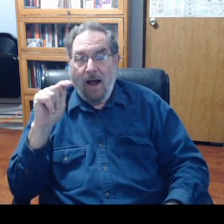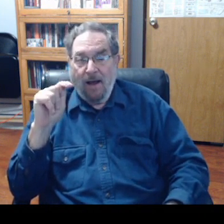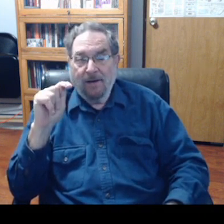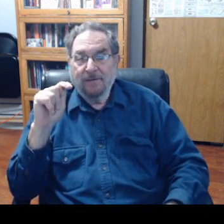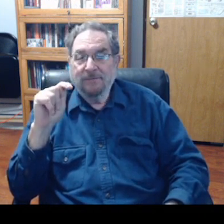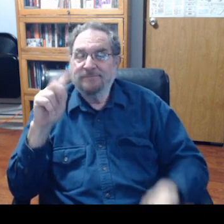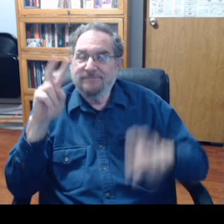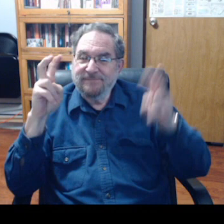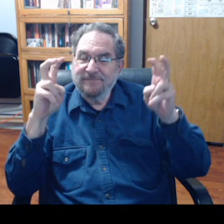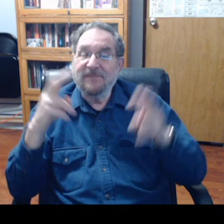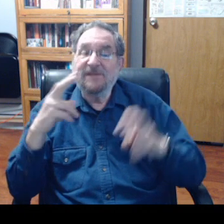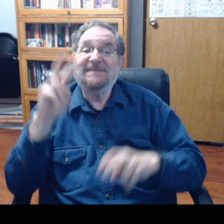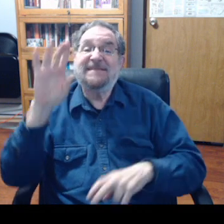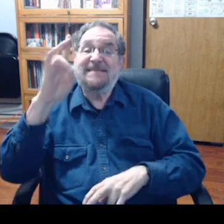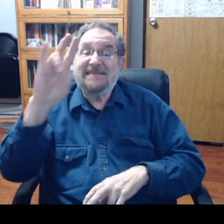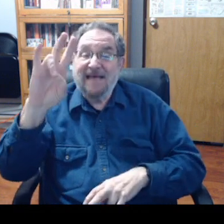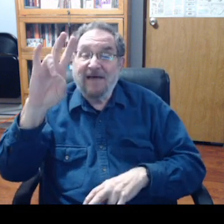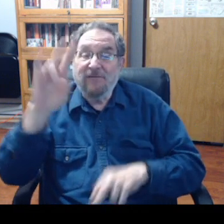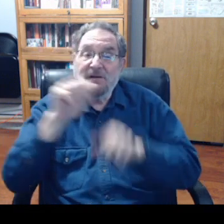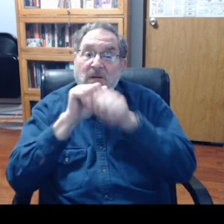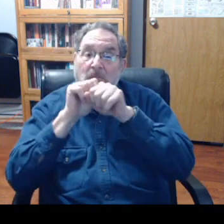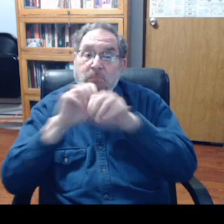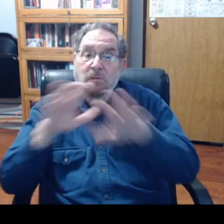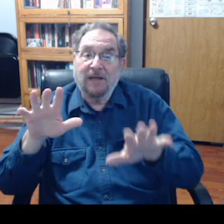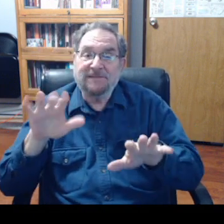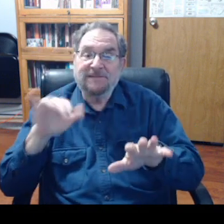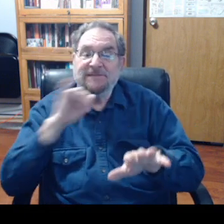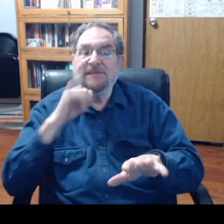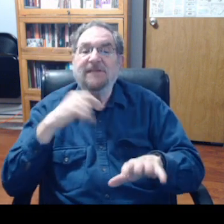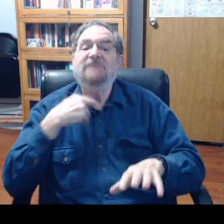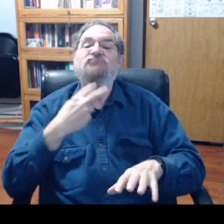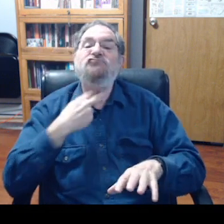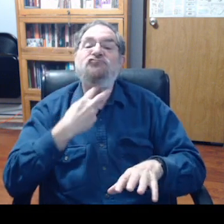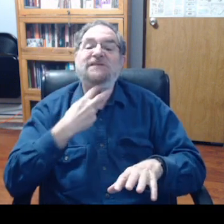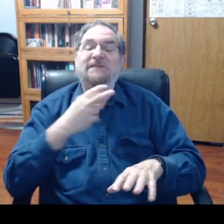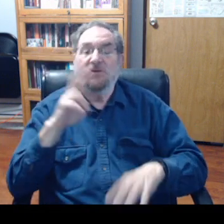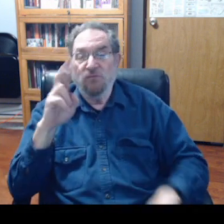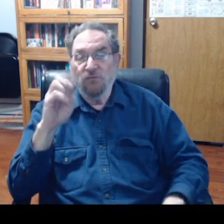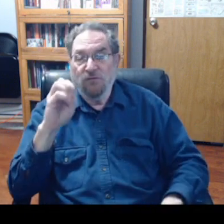Baraka, the seven blessings, is